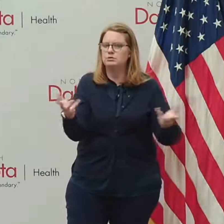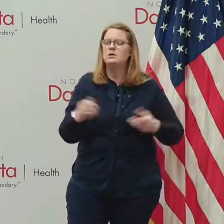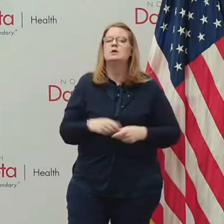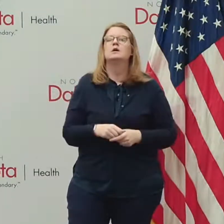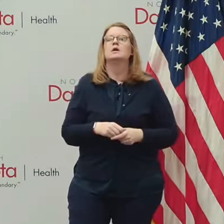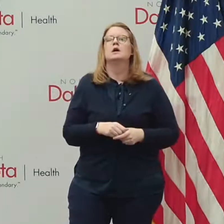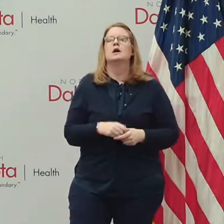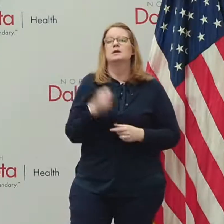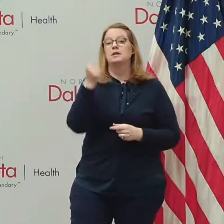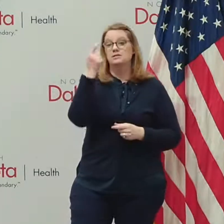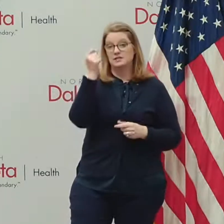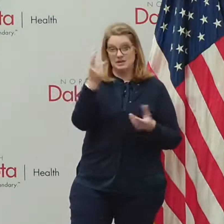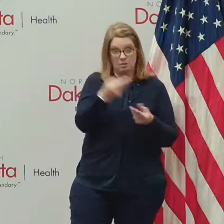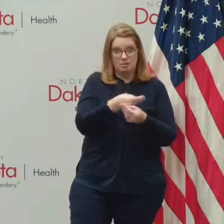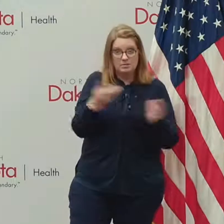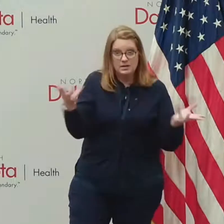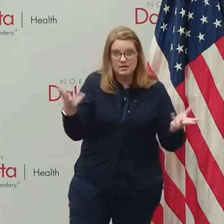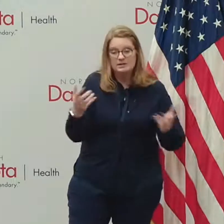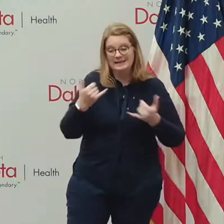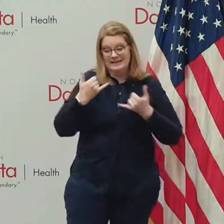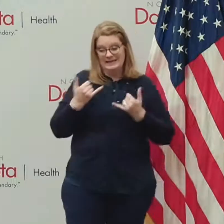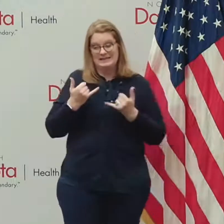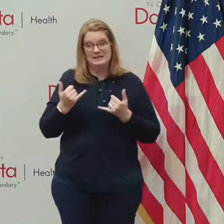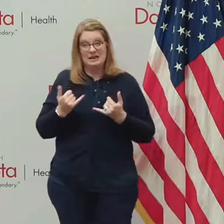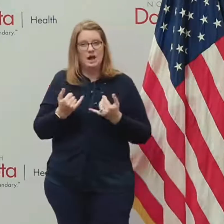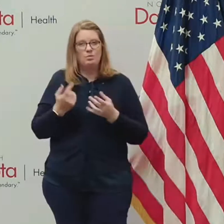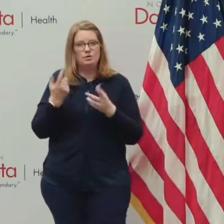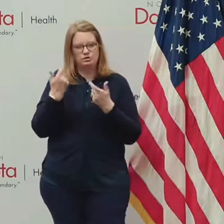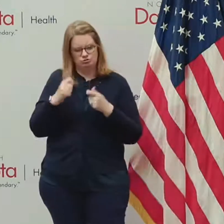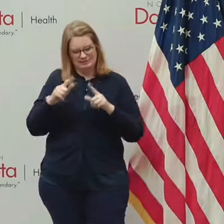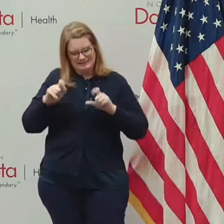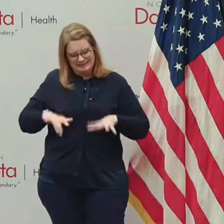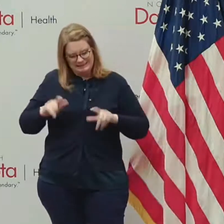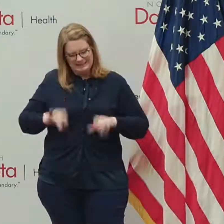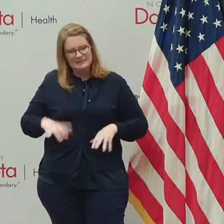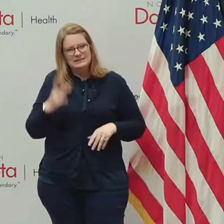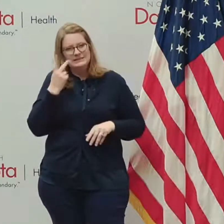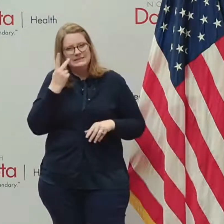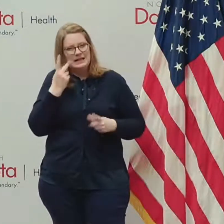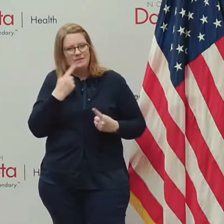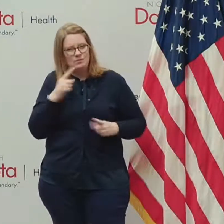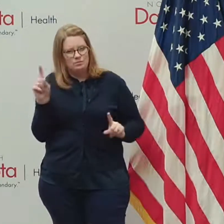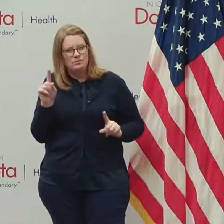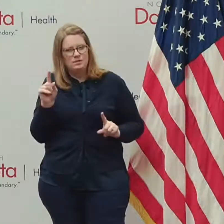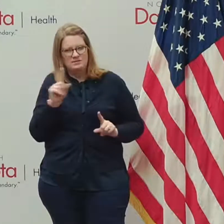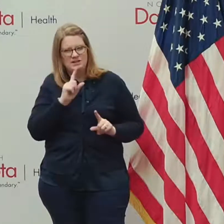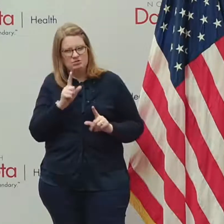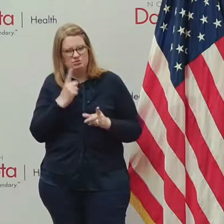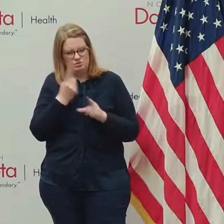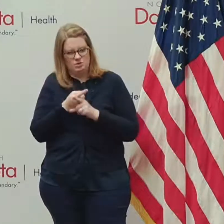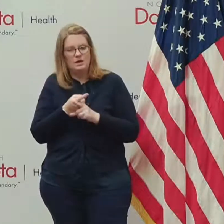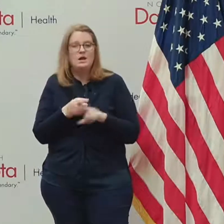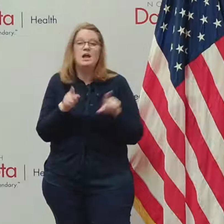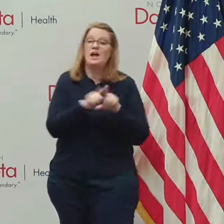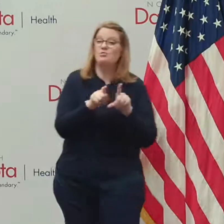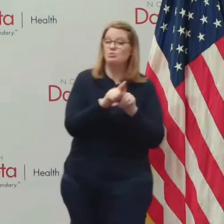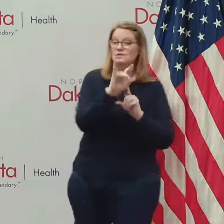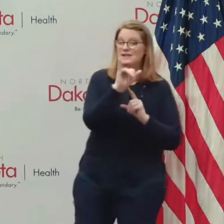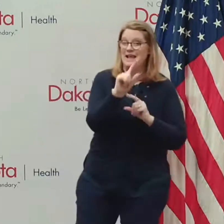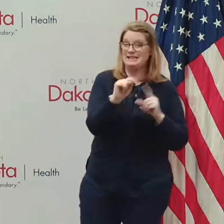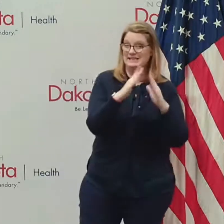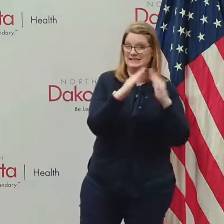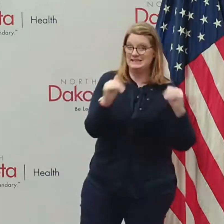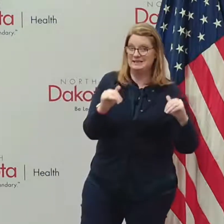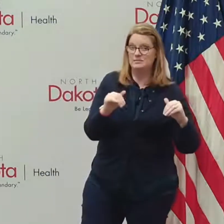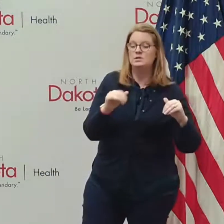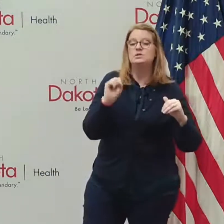will be deployed. We're doing some validation testing on those right now, and then working on the IT systems to make sure we can get those